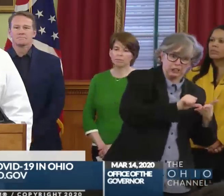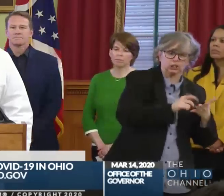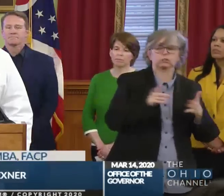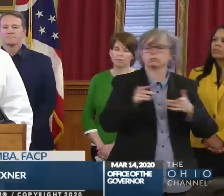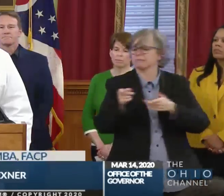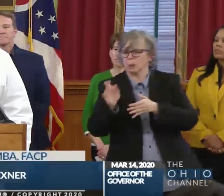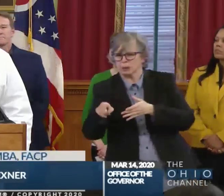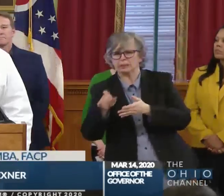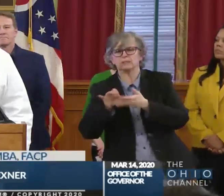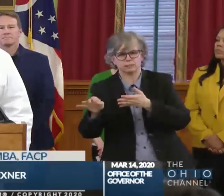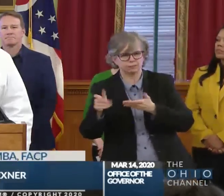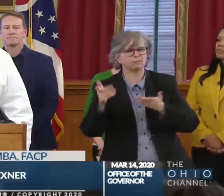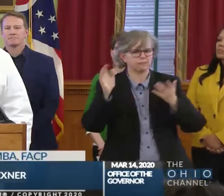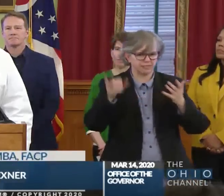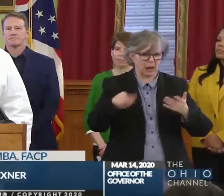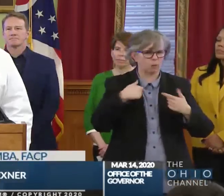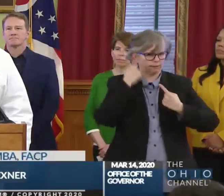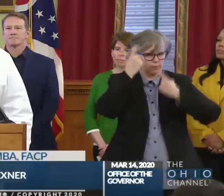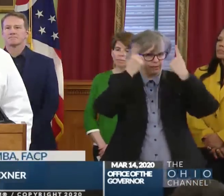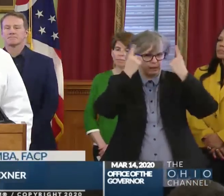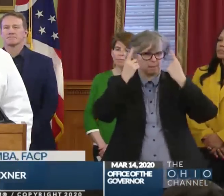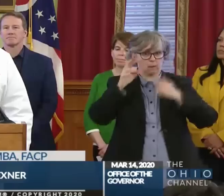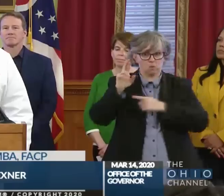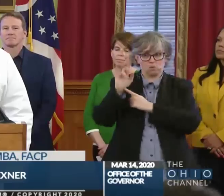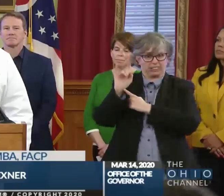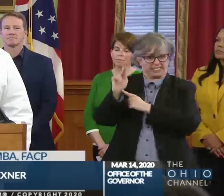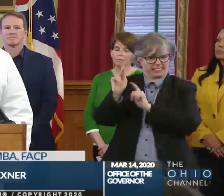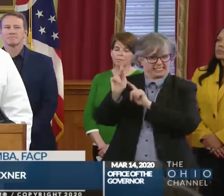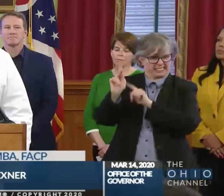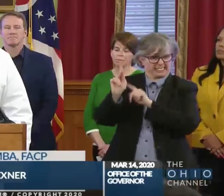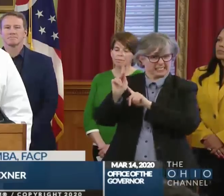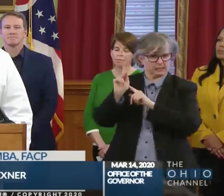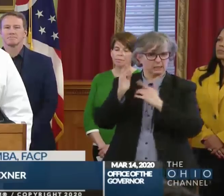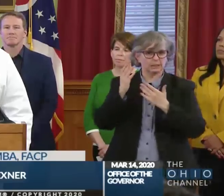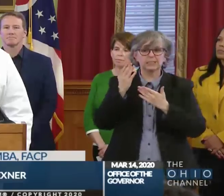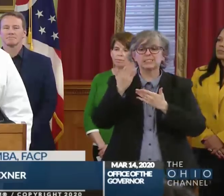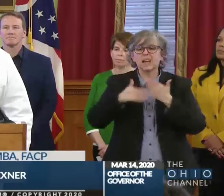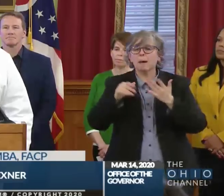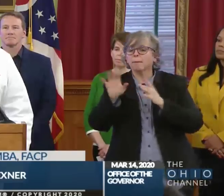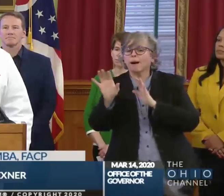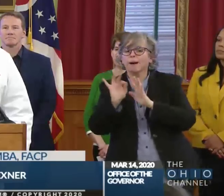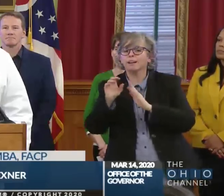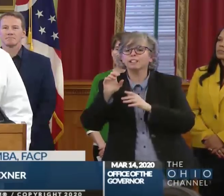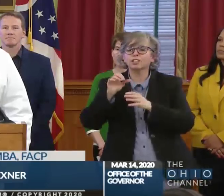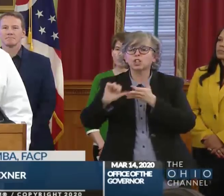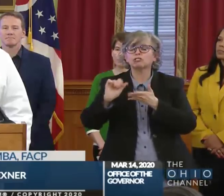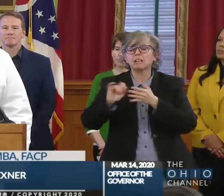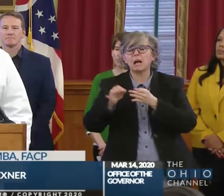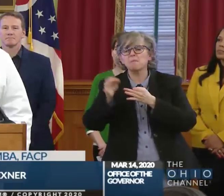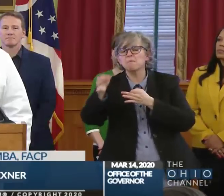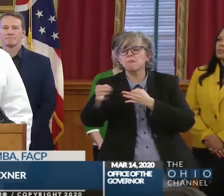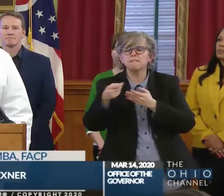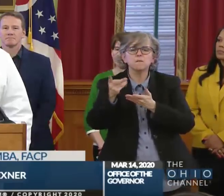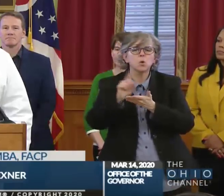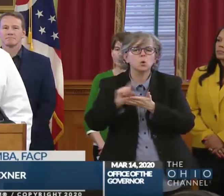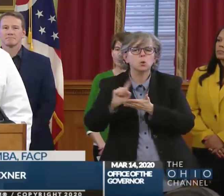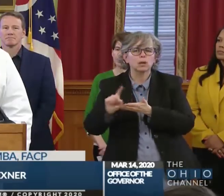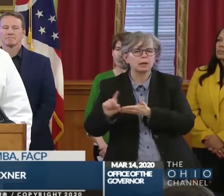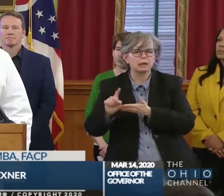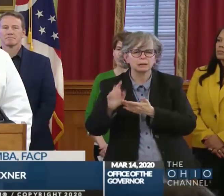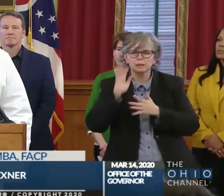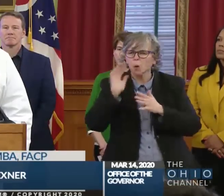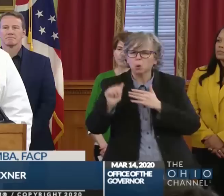another. However, there are elective procedures that if they were delayed a period of weeks would not be any danger to the patient. We want to